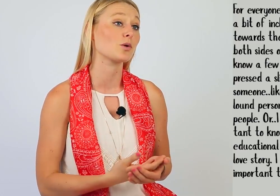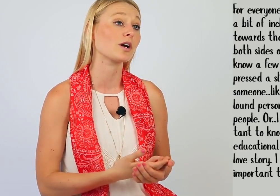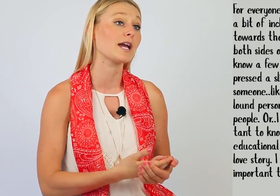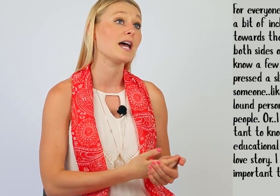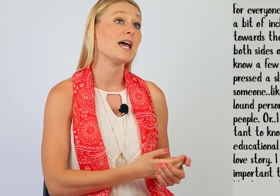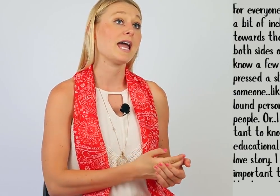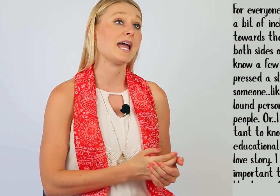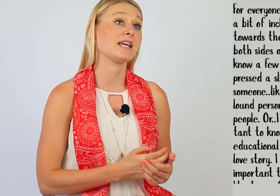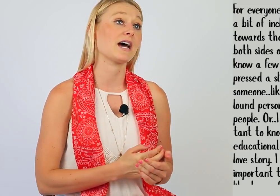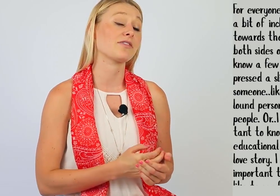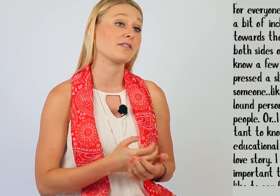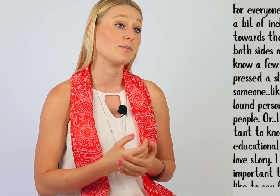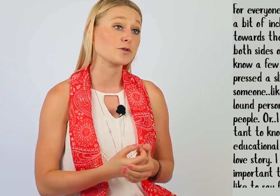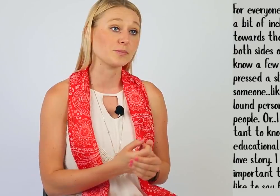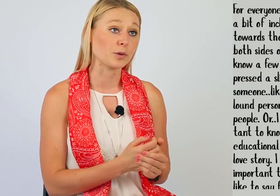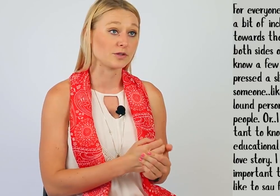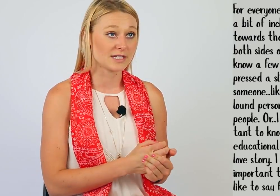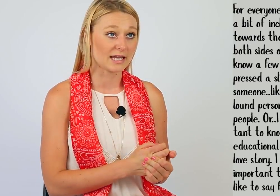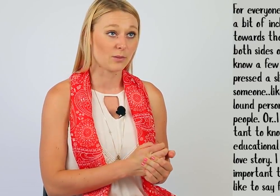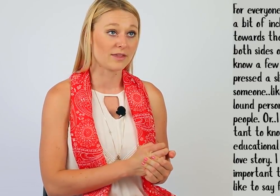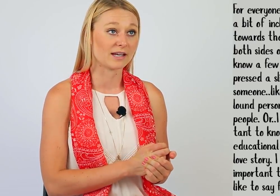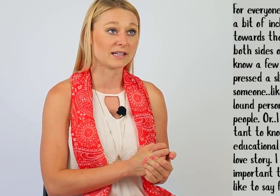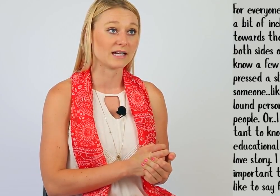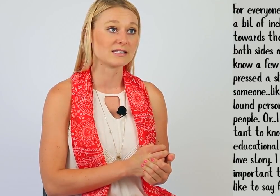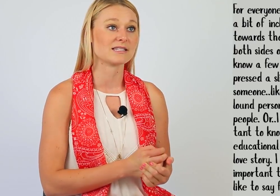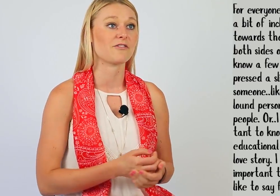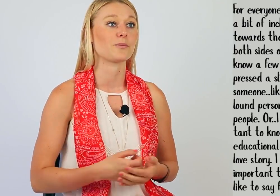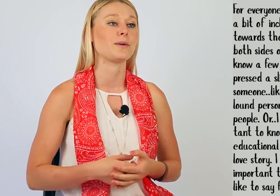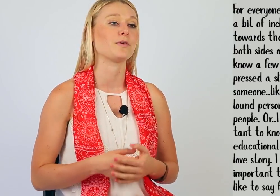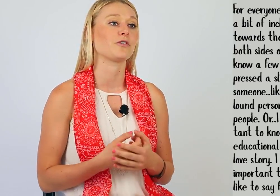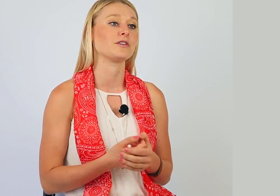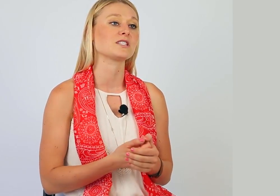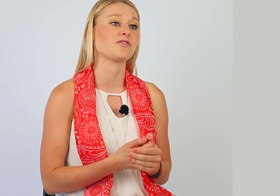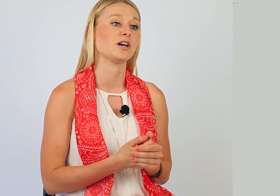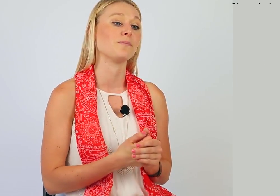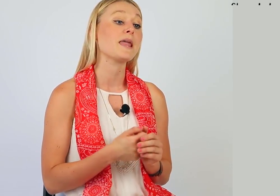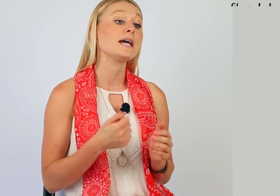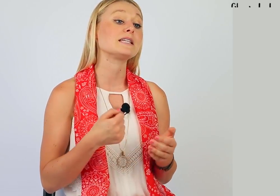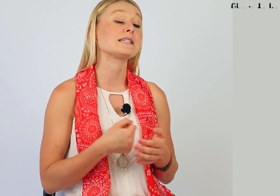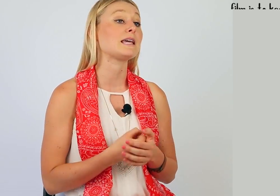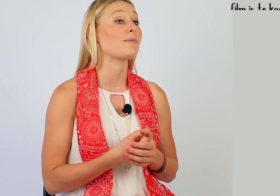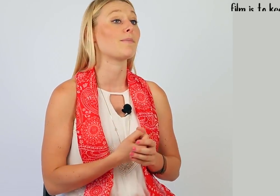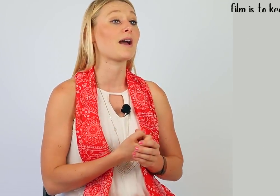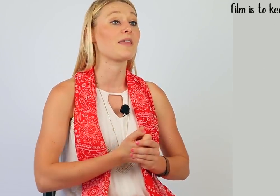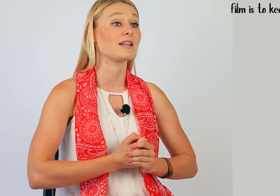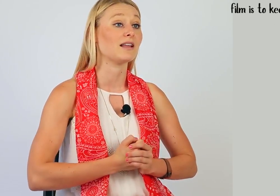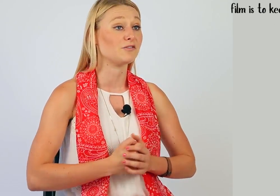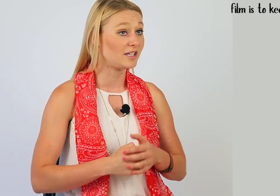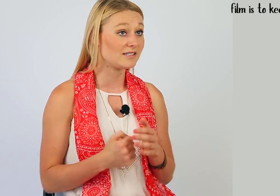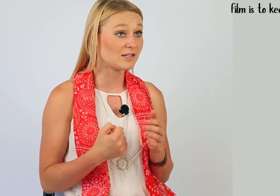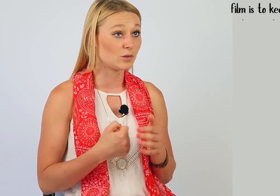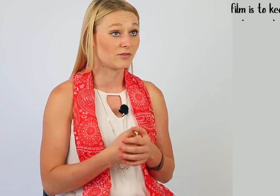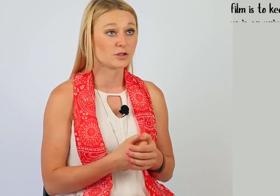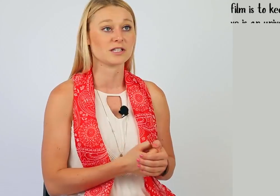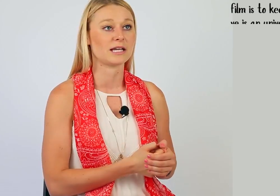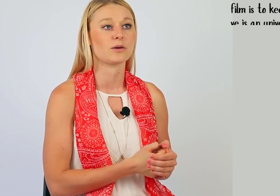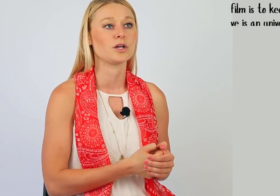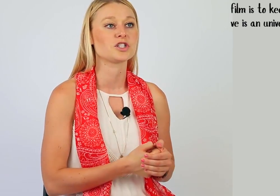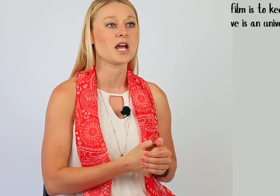story. And I think the most important takeaway that I'd like to say for people for this film is to keep in mind that love is a universal language